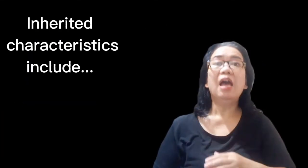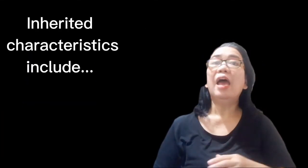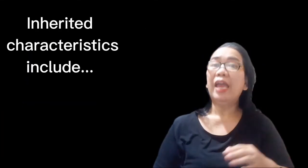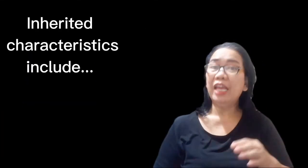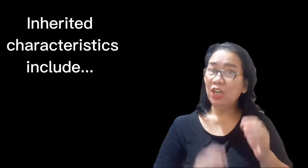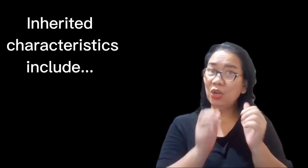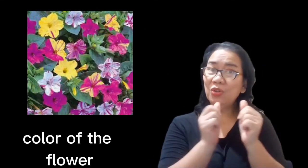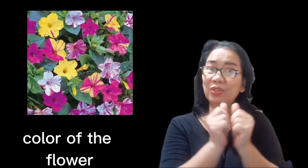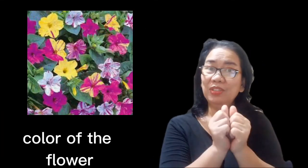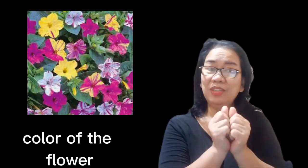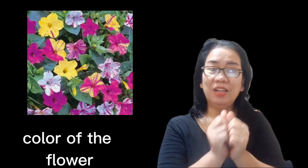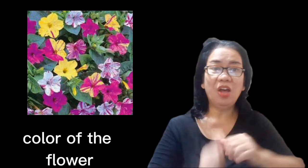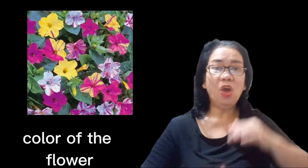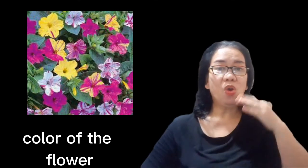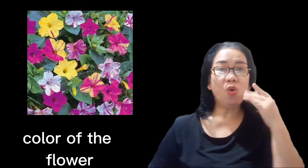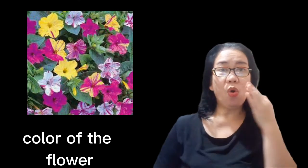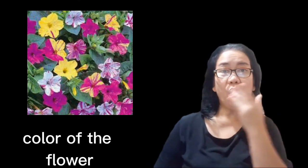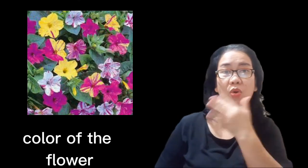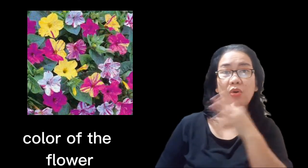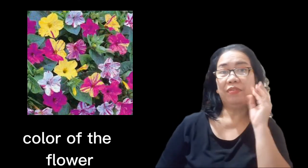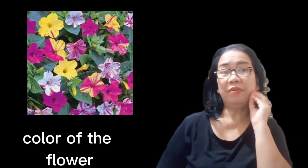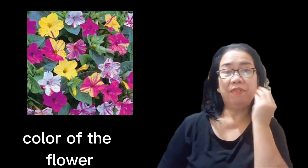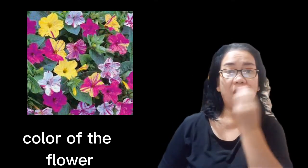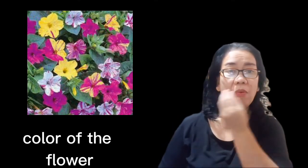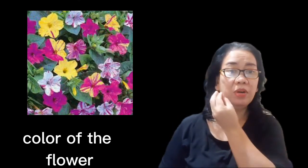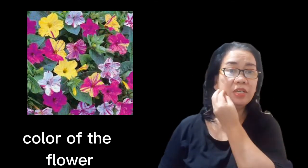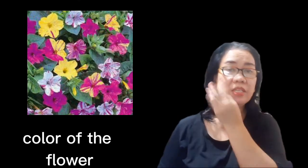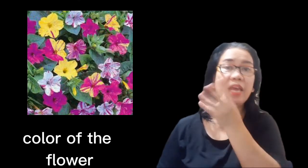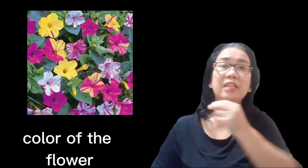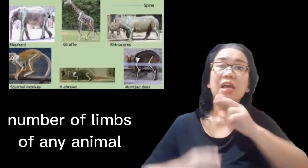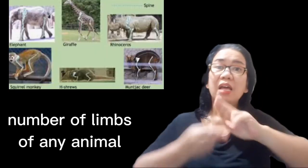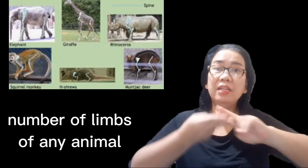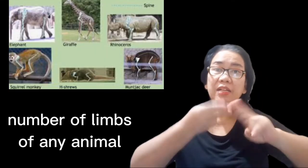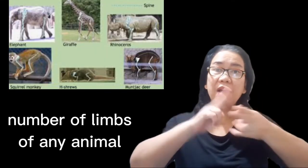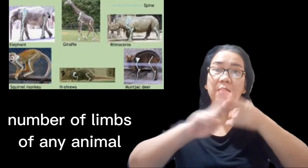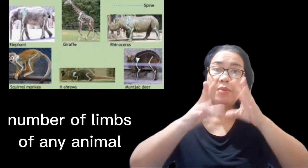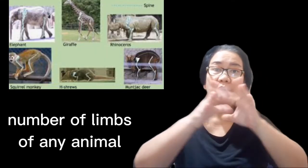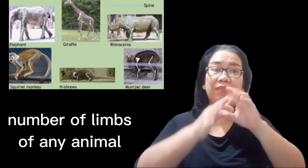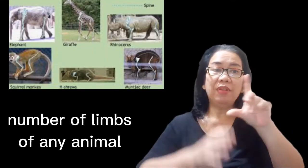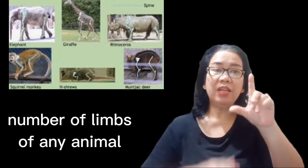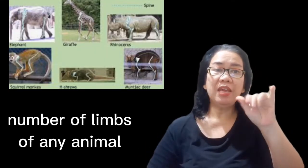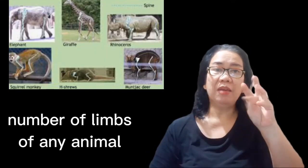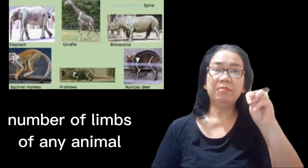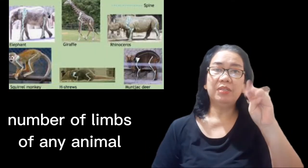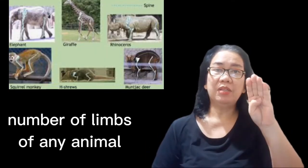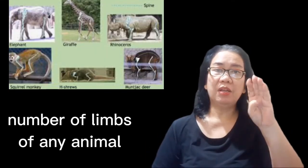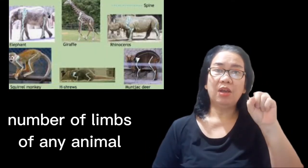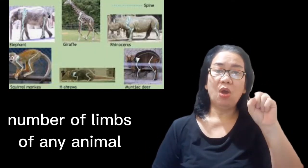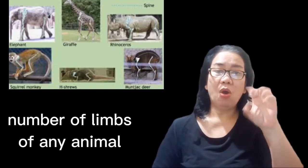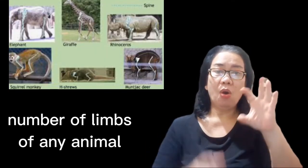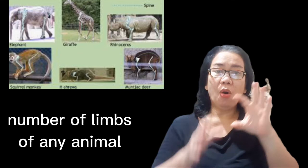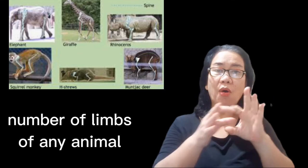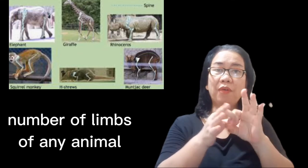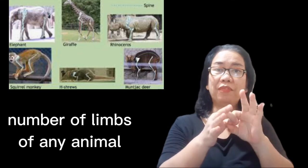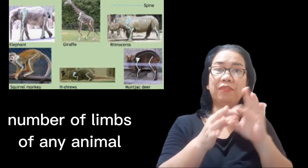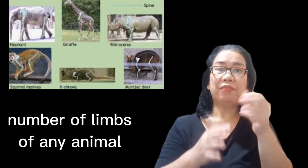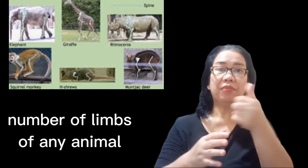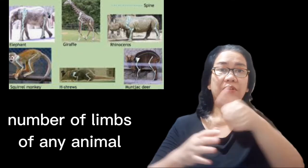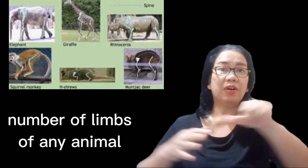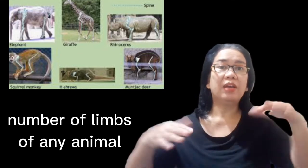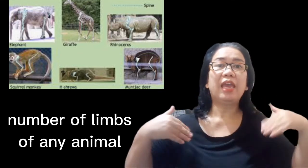characteristics include color of the flowers and the number of limbs